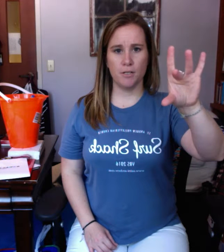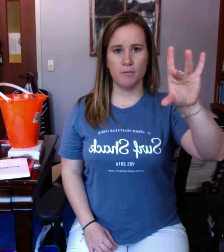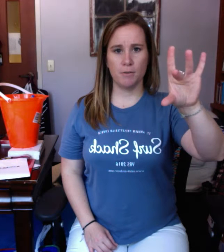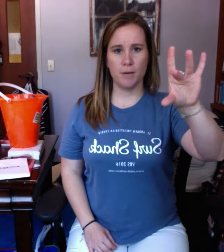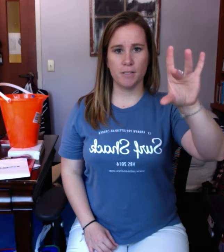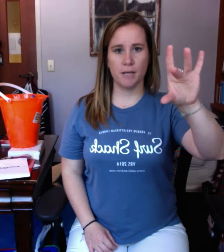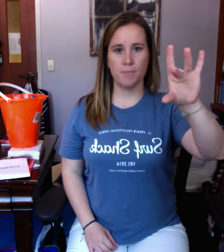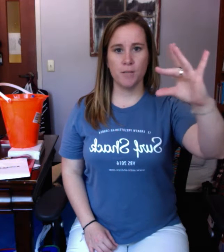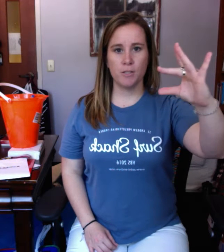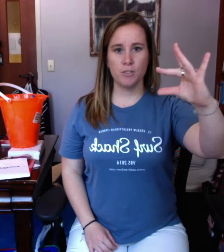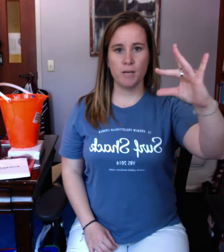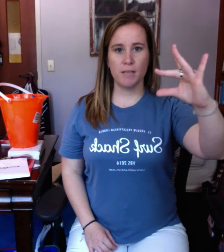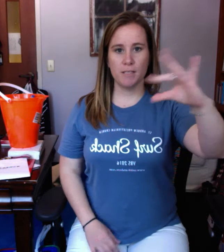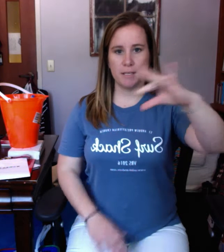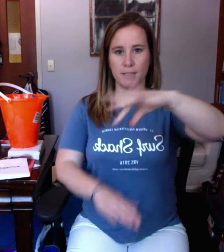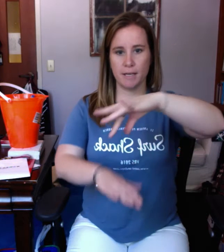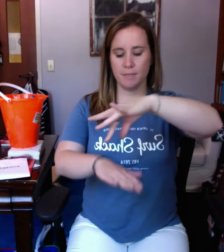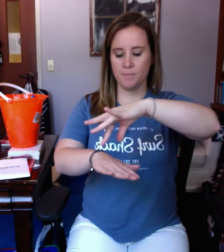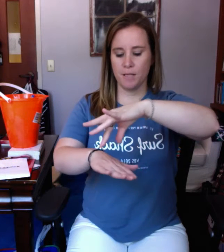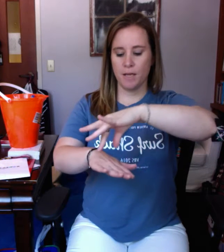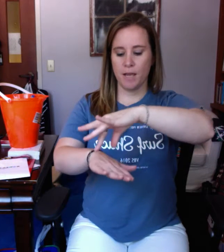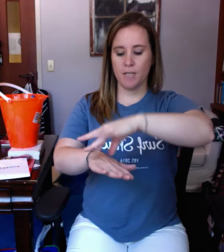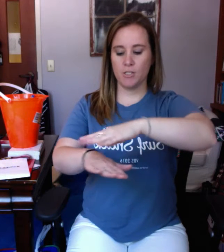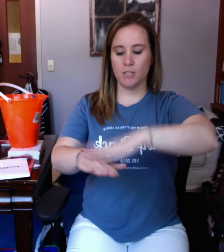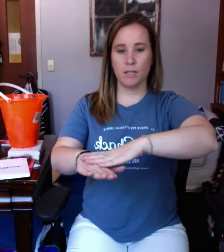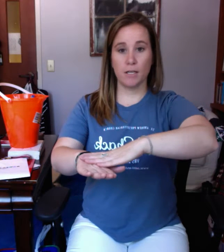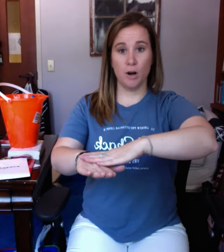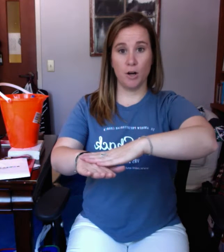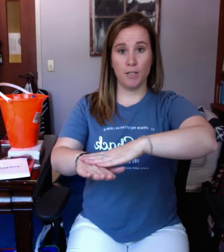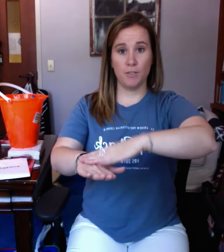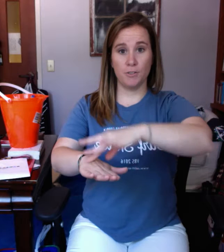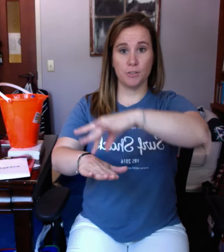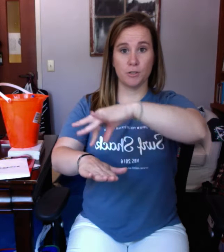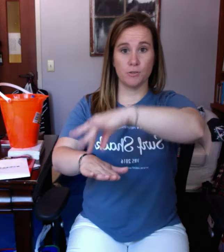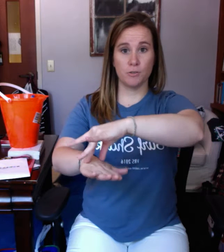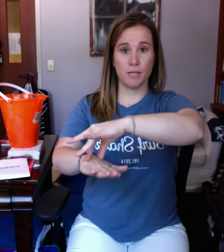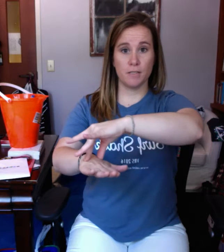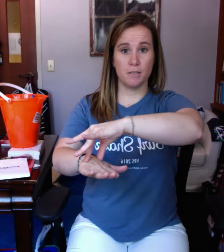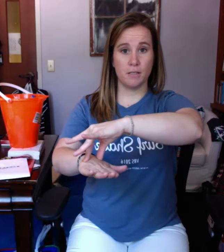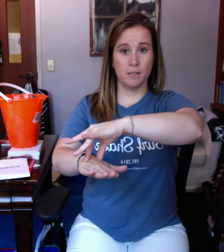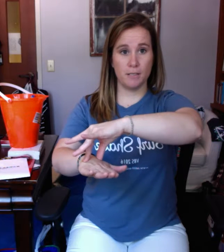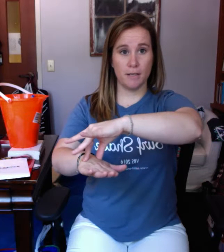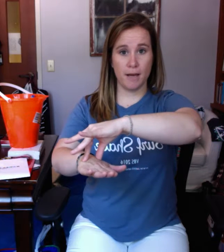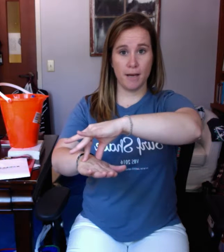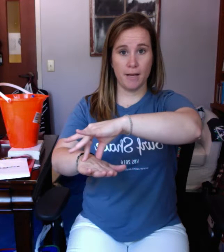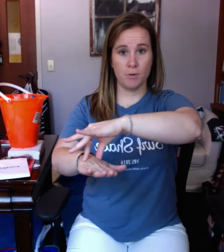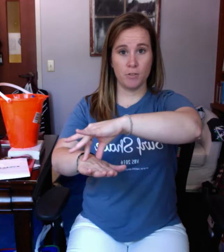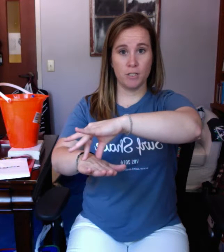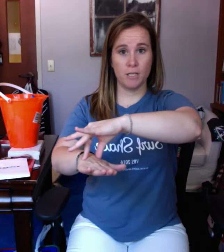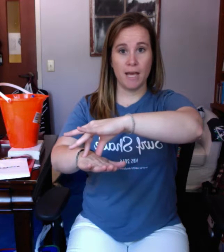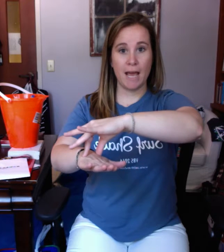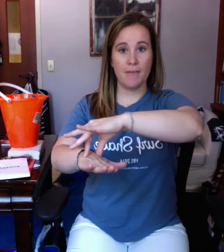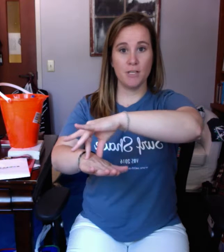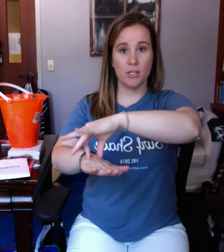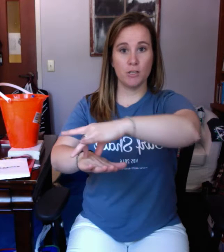different ways. Okay, so you make this hand sign, and just like on, you just go straight to that hand motion. And then you're going to